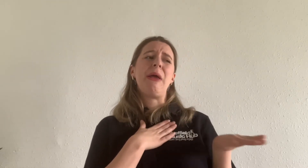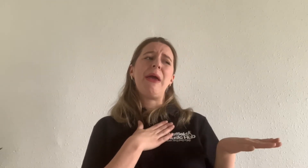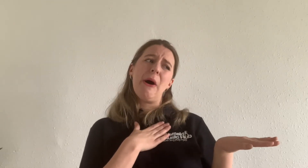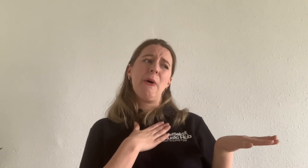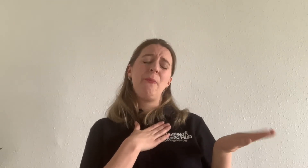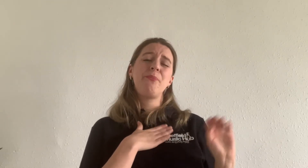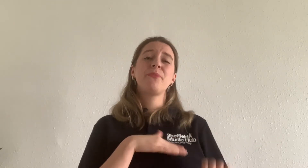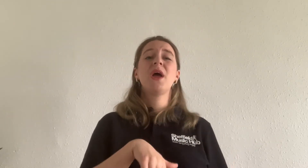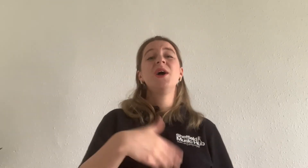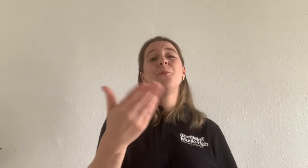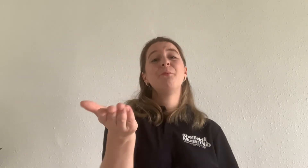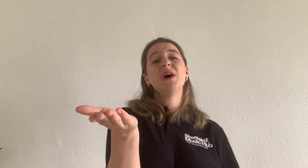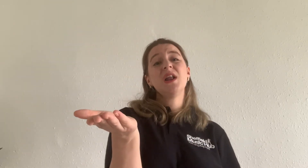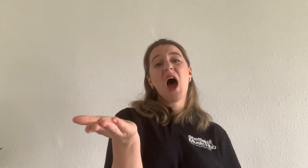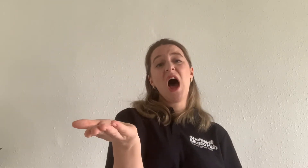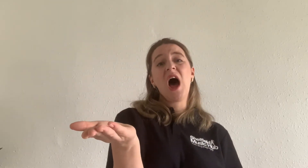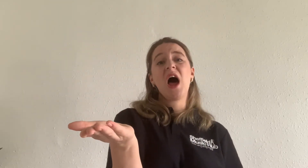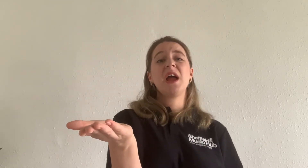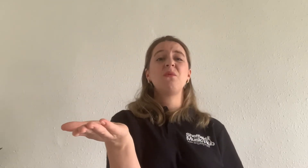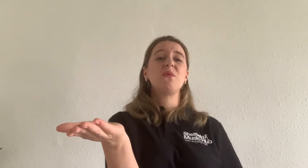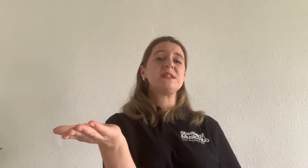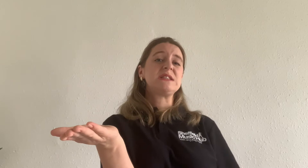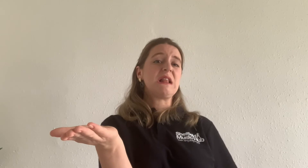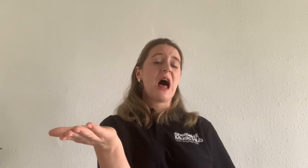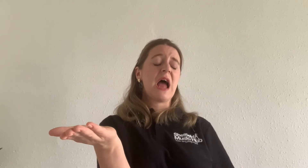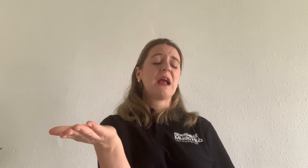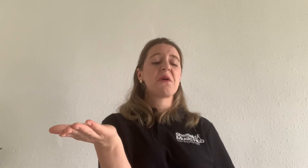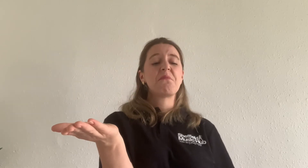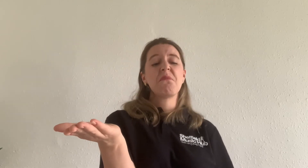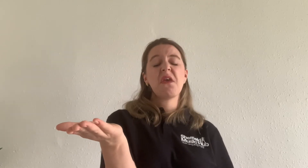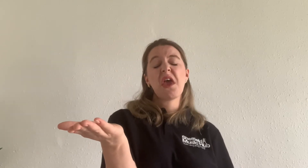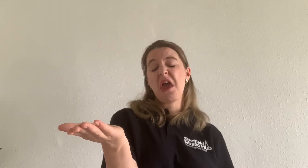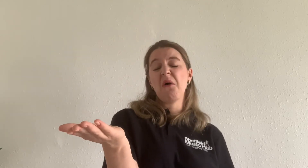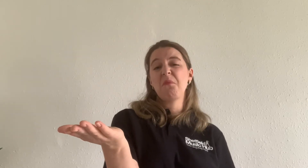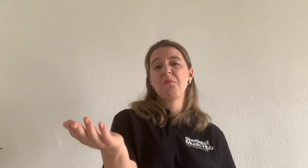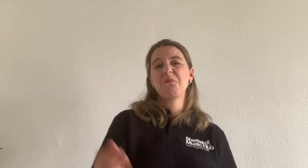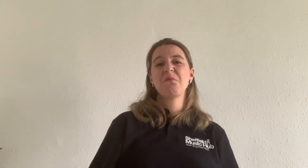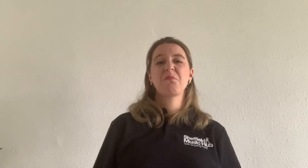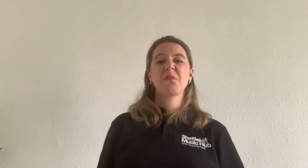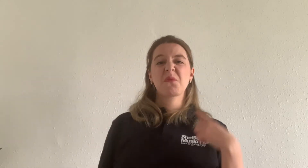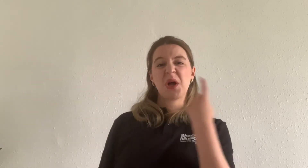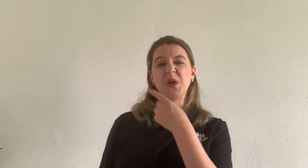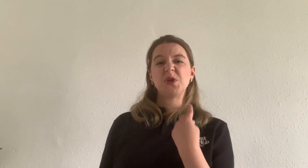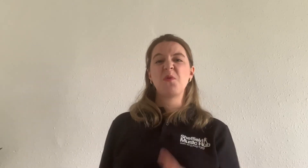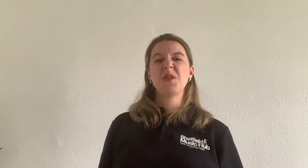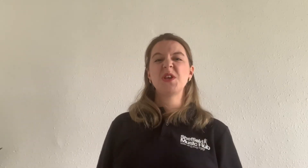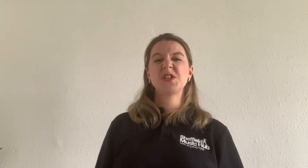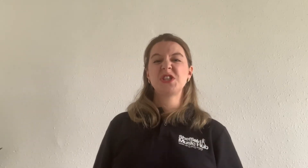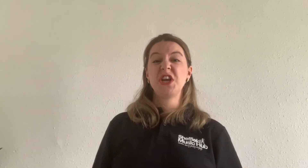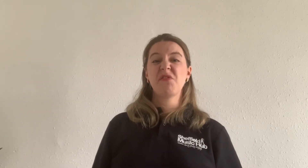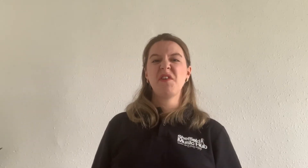ew. But I was like, ew. Can you show me this sneery